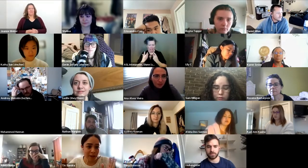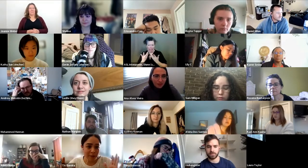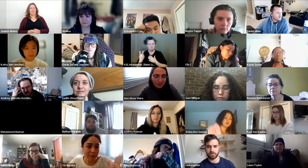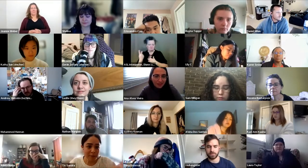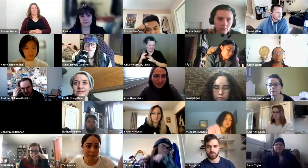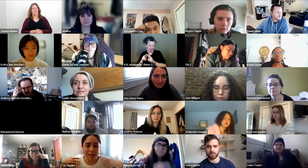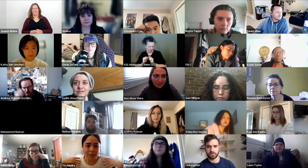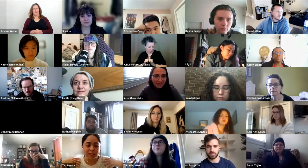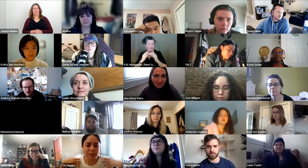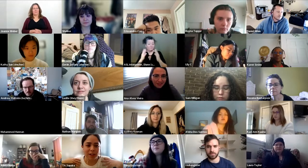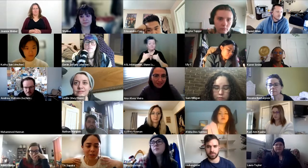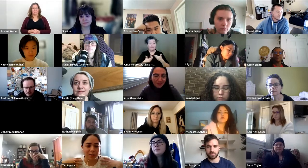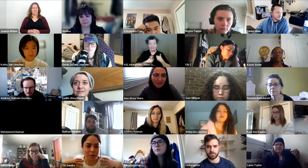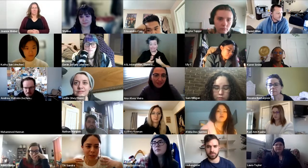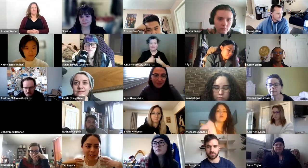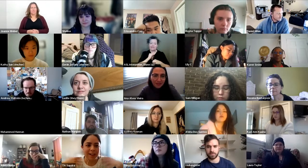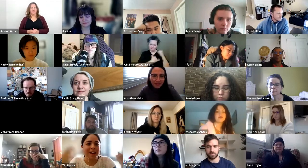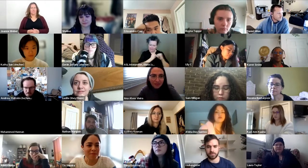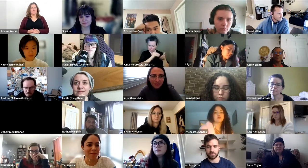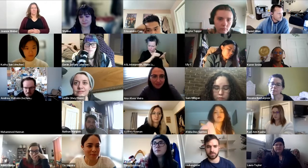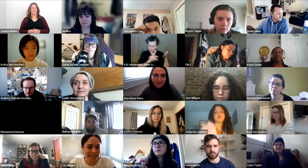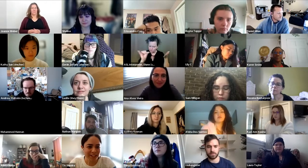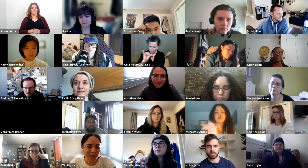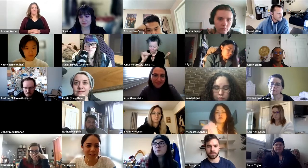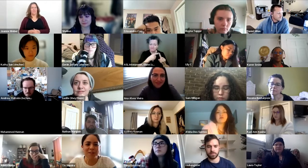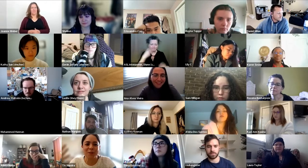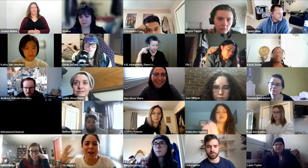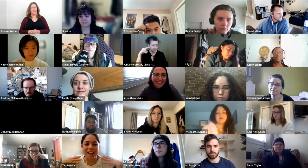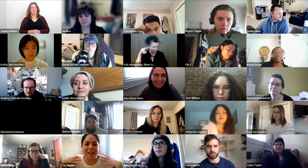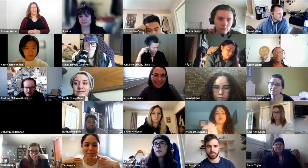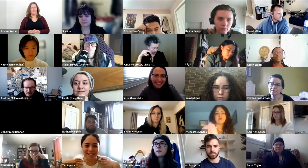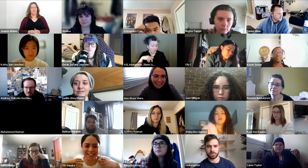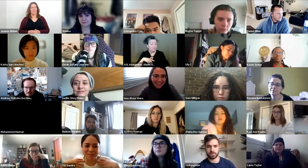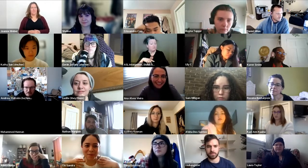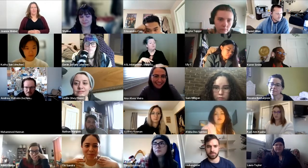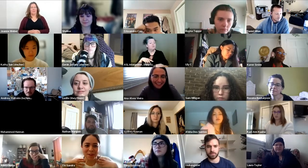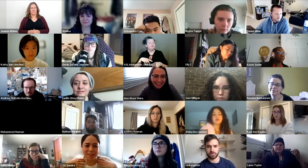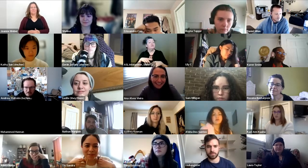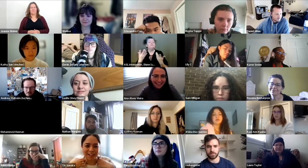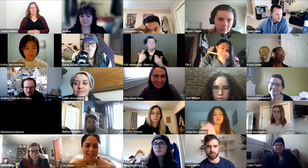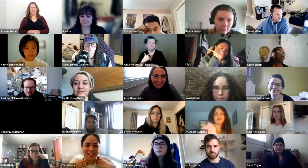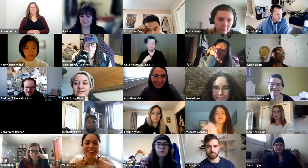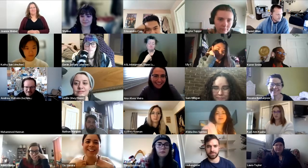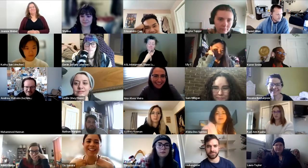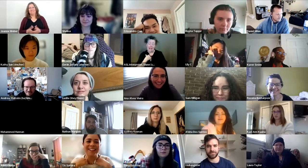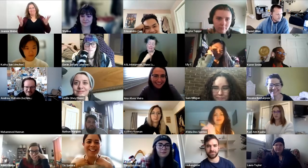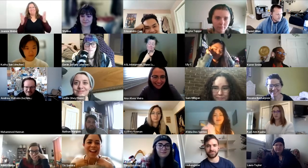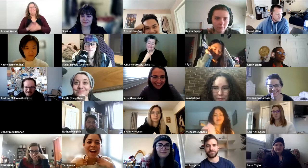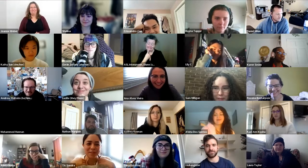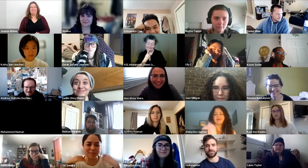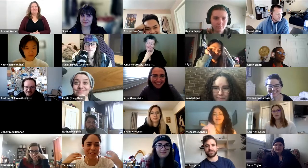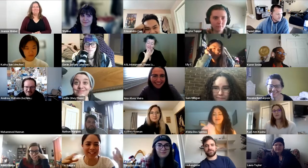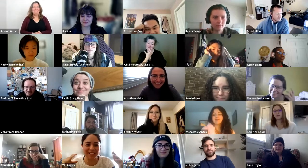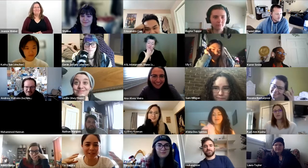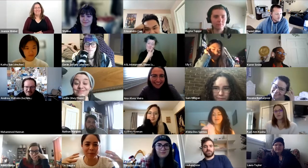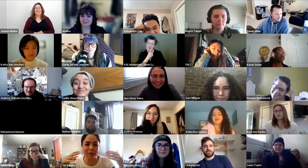little bit about me, I'm also an international student. I am from Mexico, so I am missing the warm weather right now.